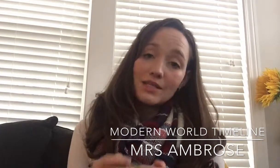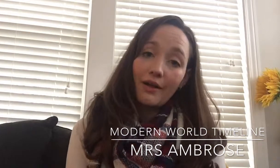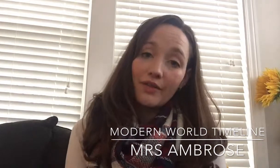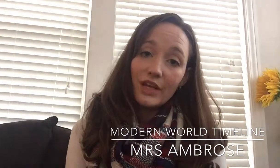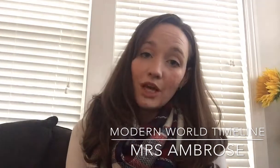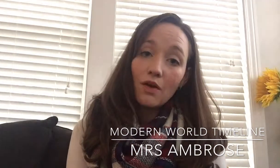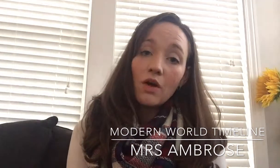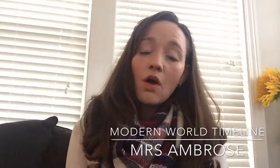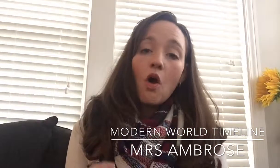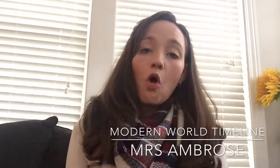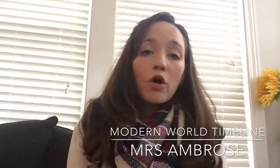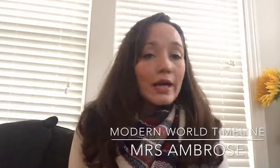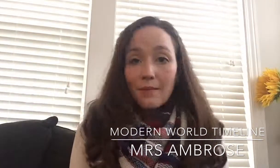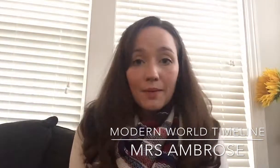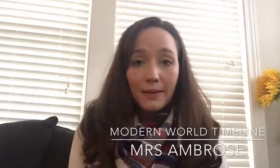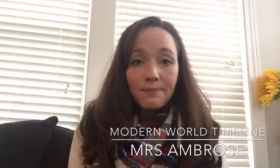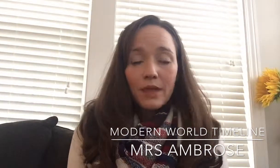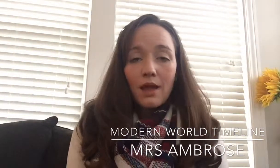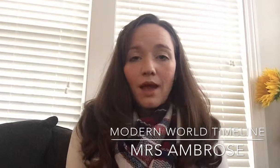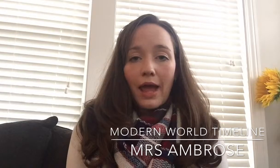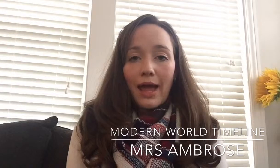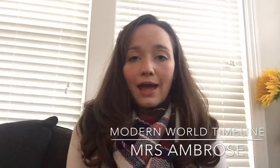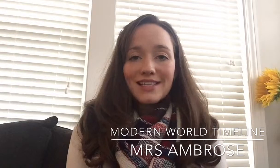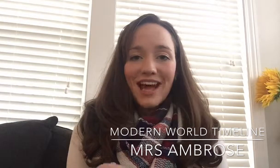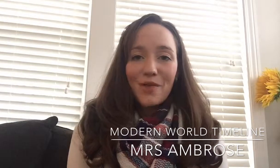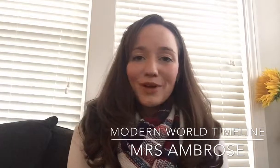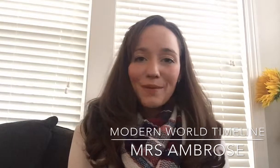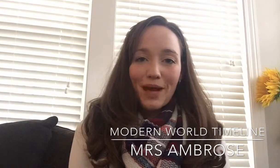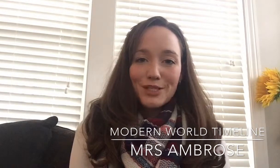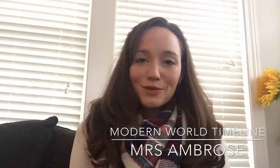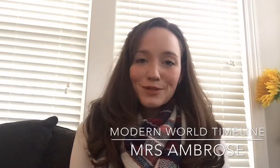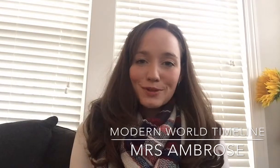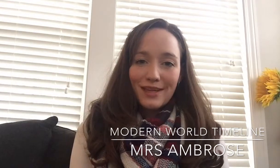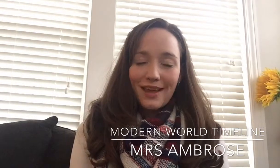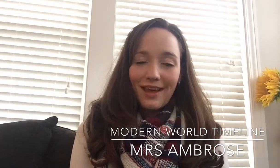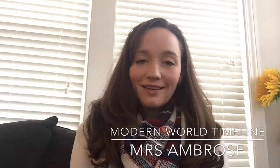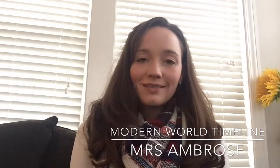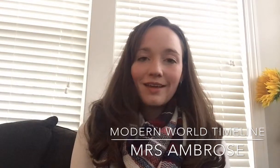on the video or email me, and I will get back to you as soon as I can.